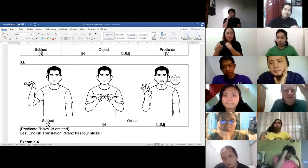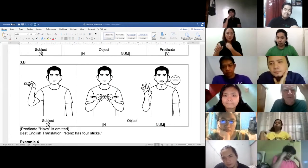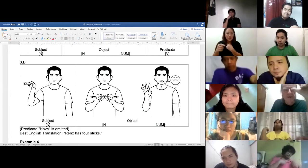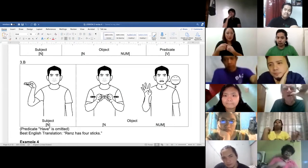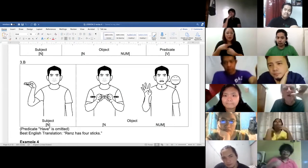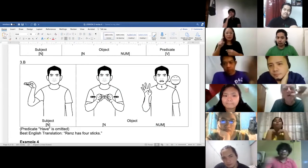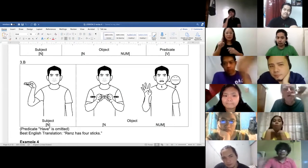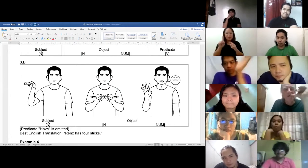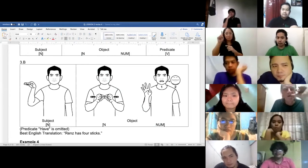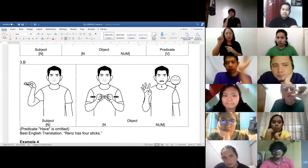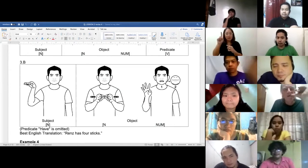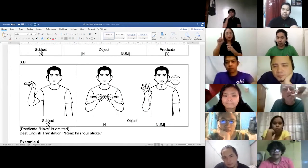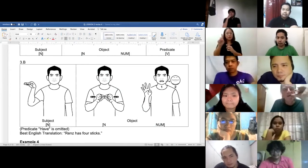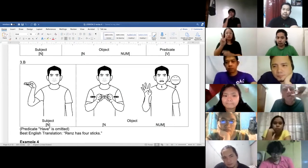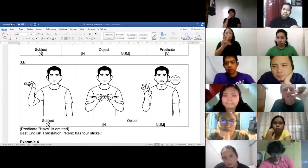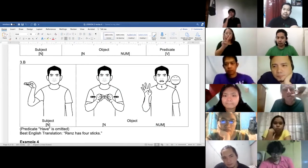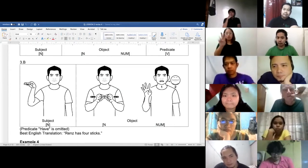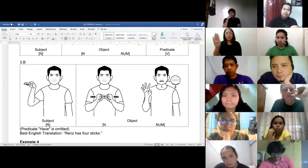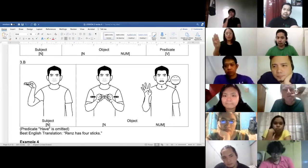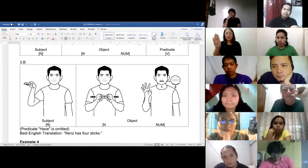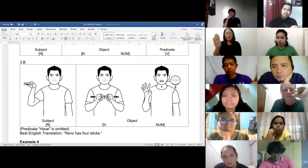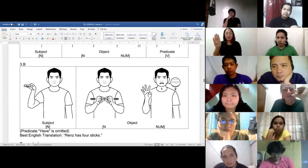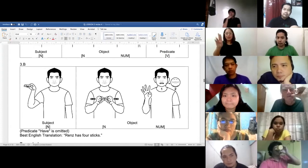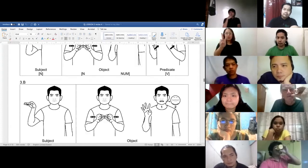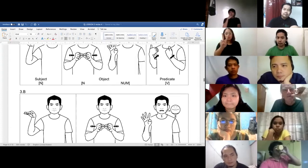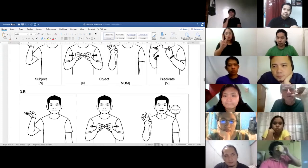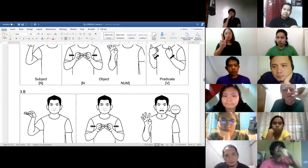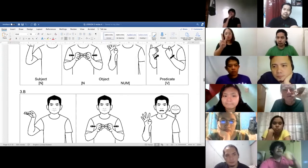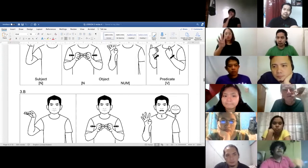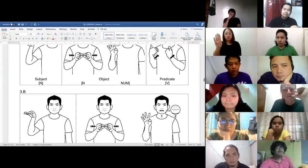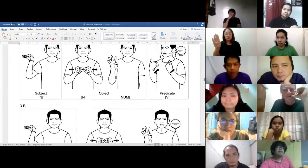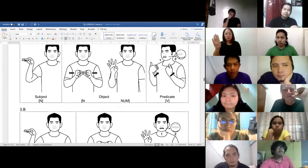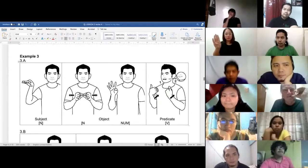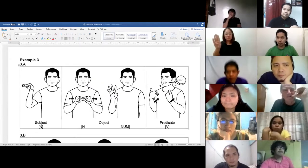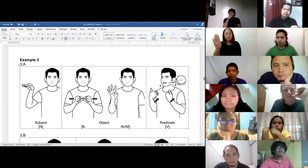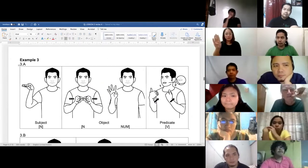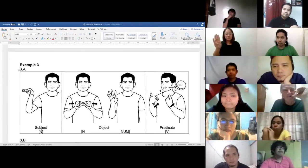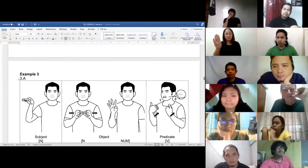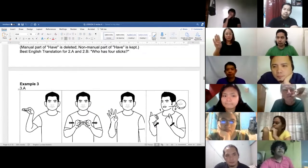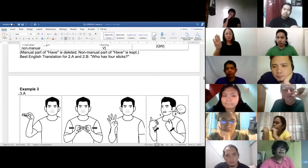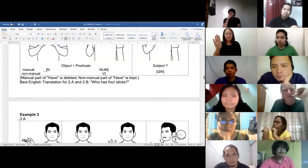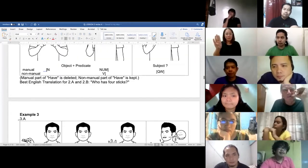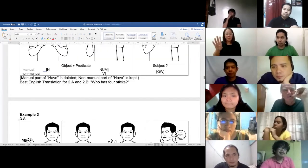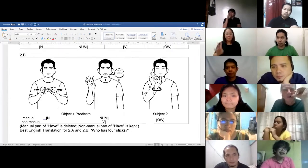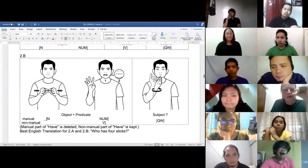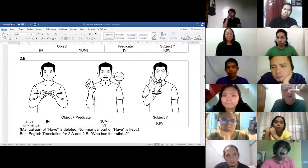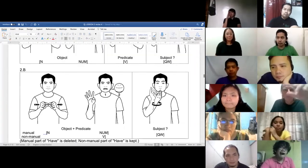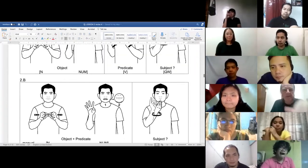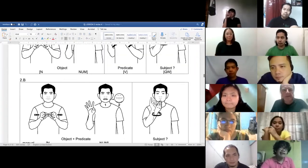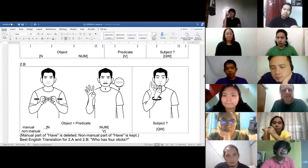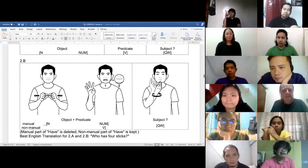2B. Okay, yeah,